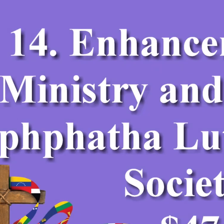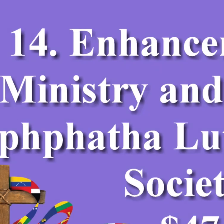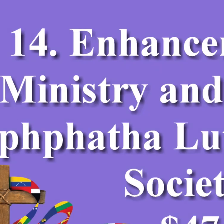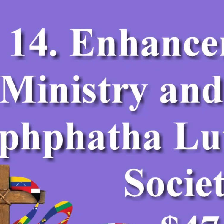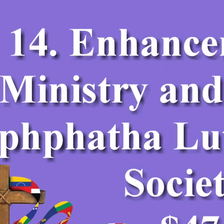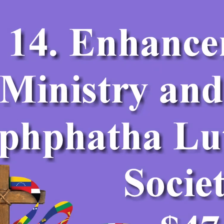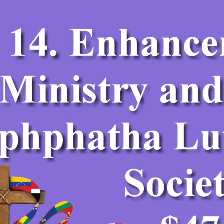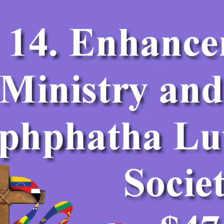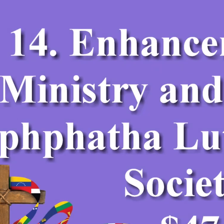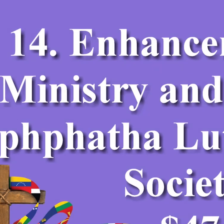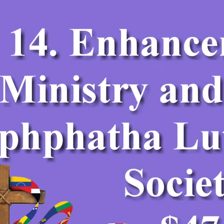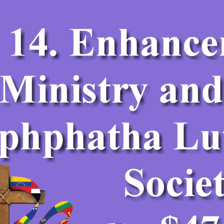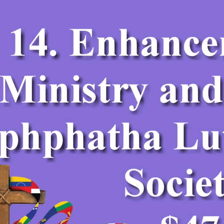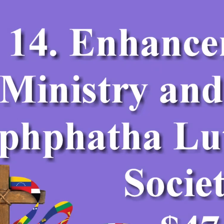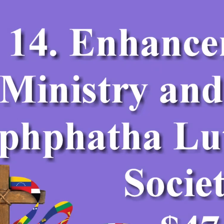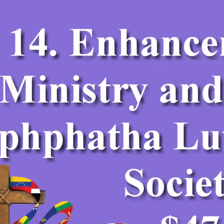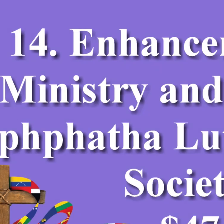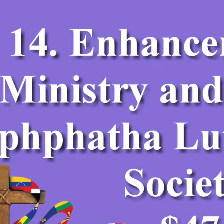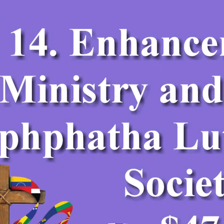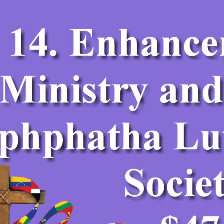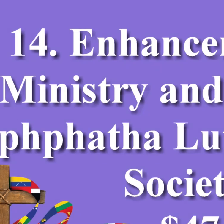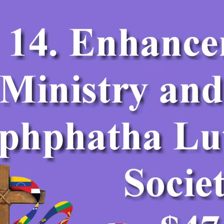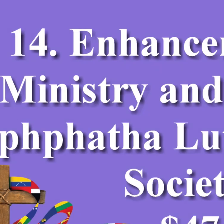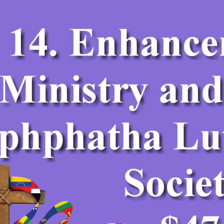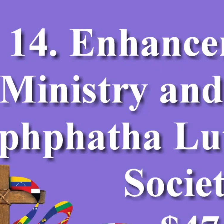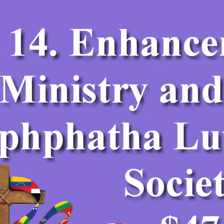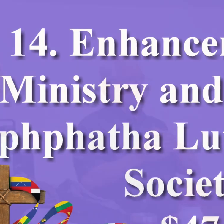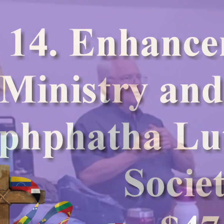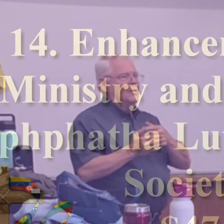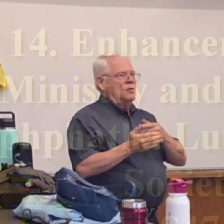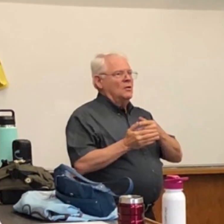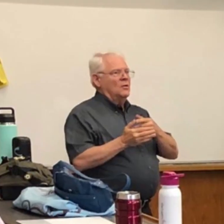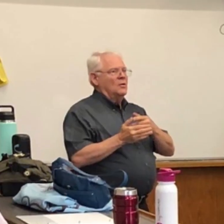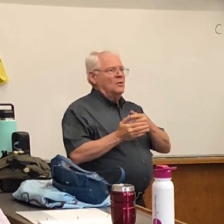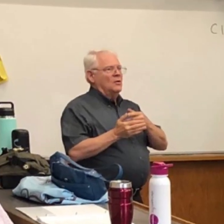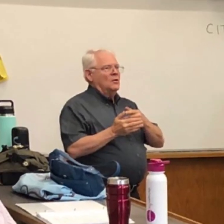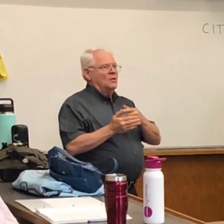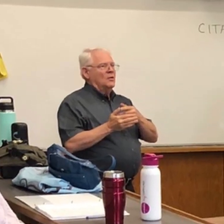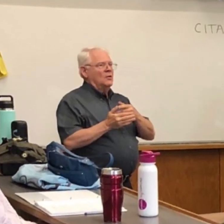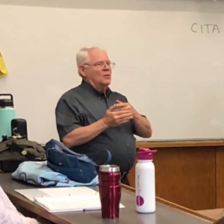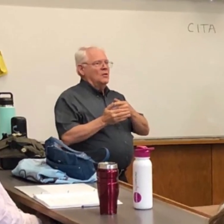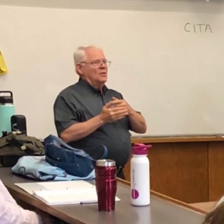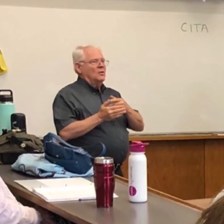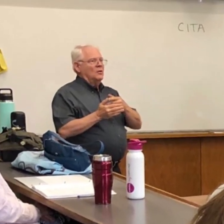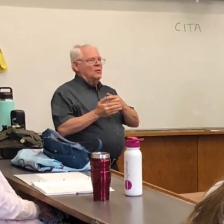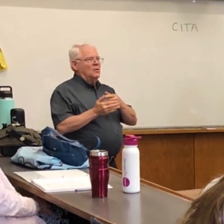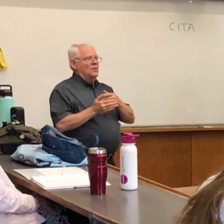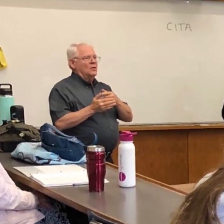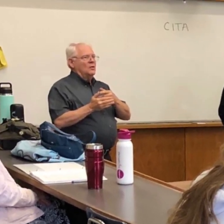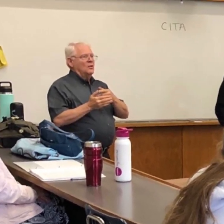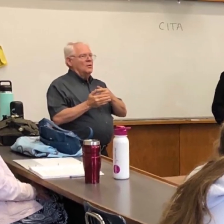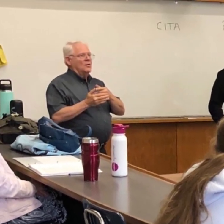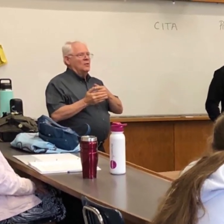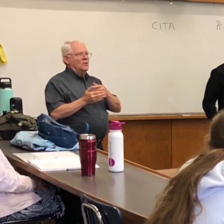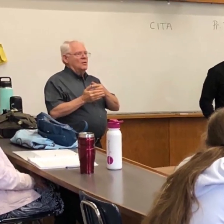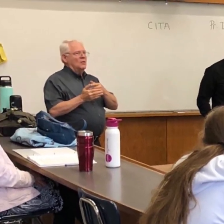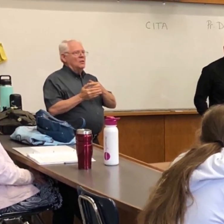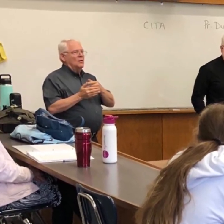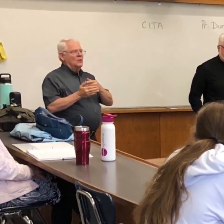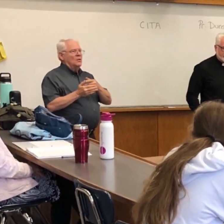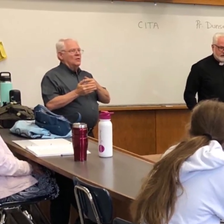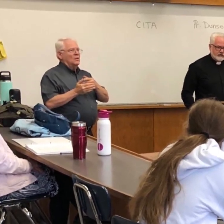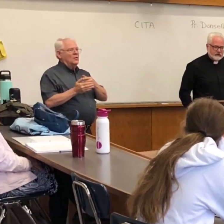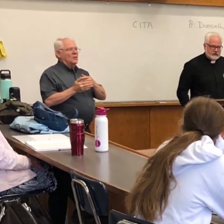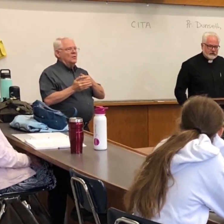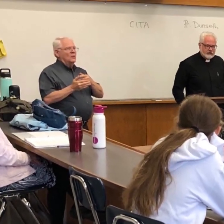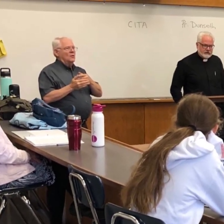There are an estimated 500,000 deaf users of American Sign Language, ASL, in the United States, 95